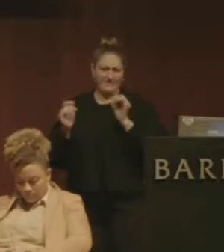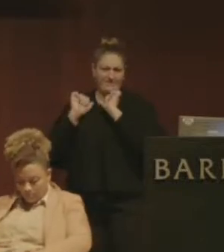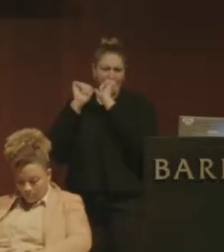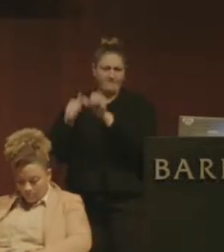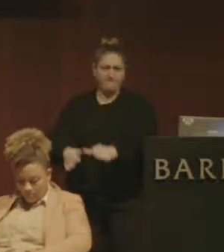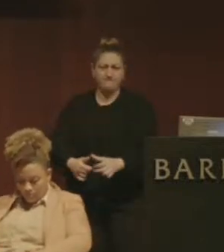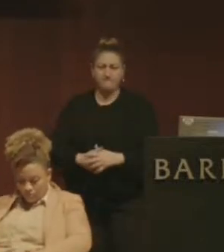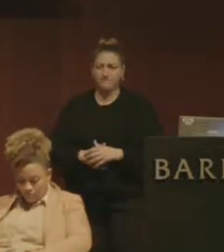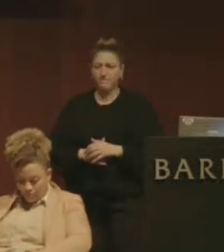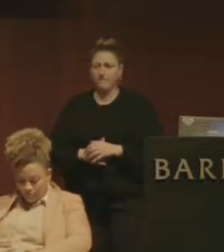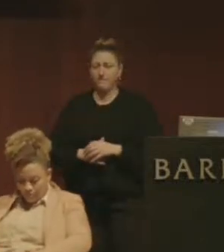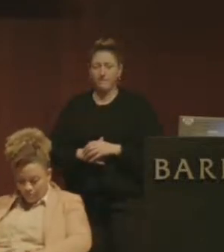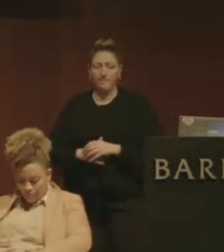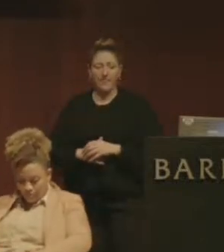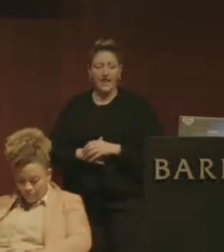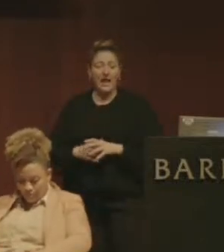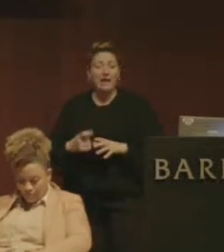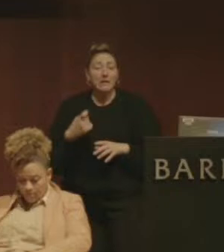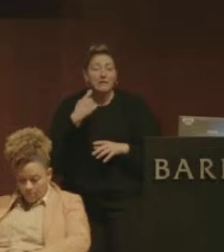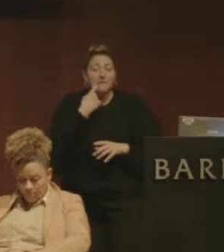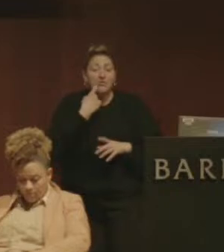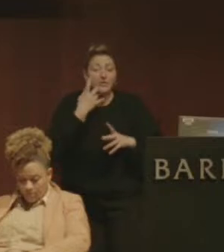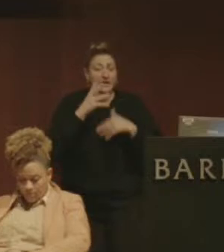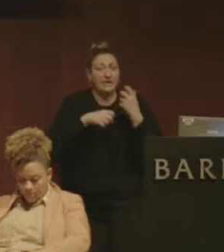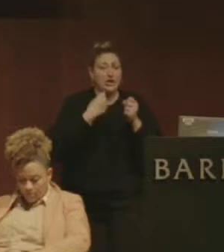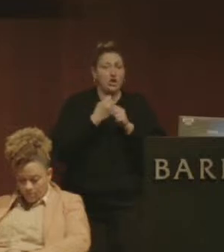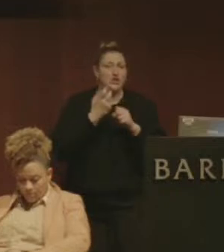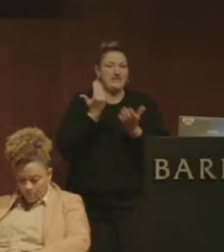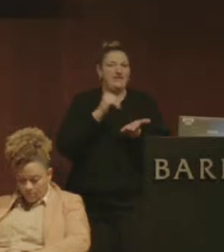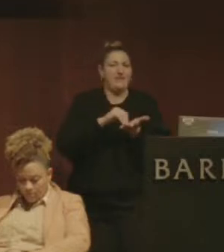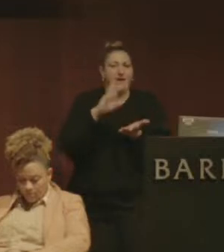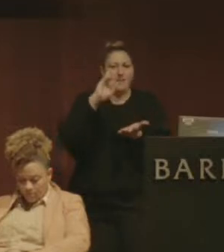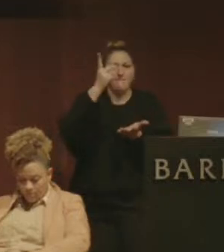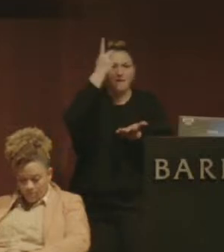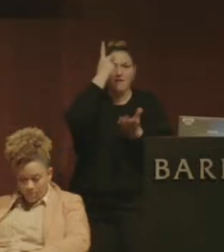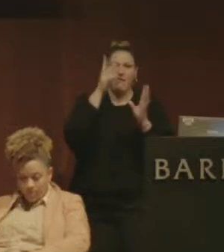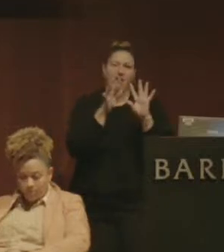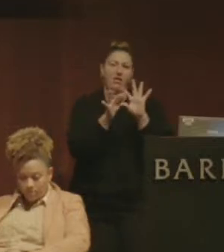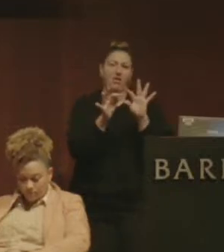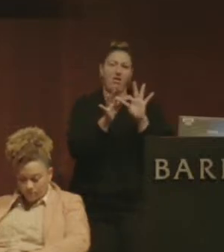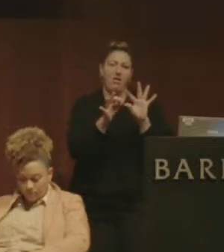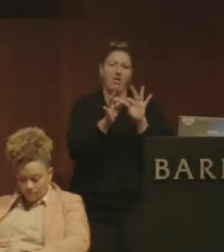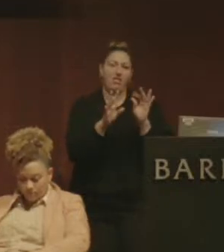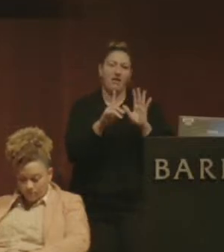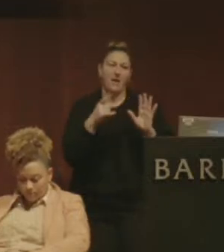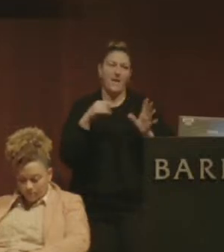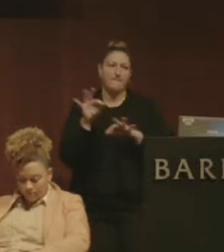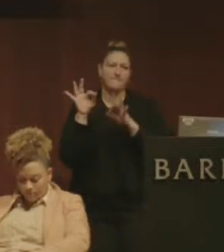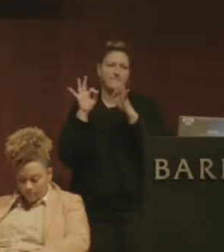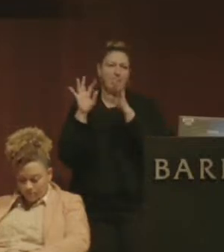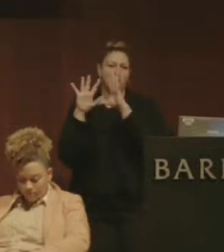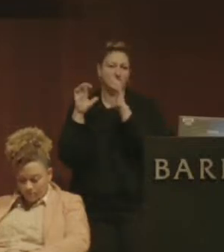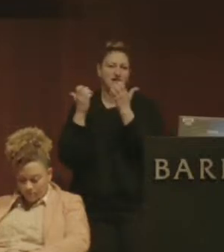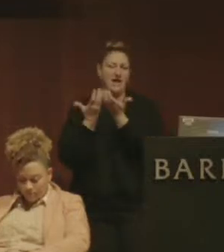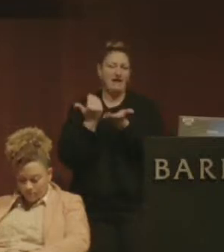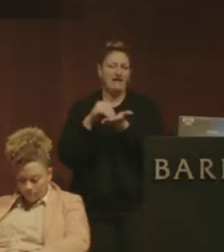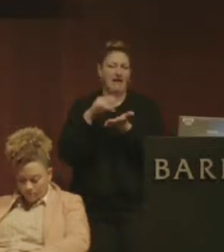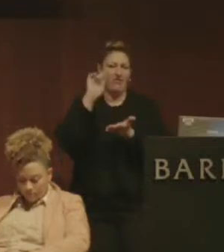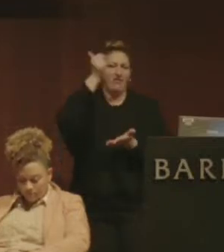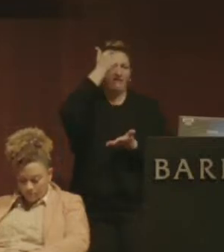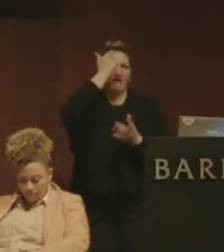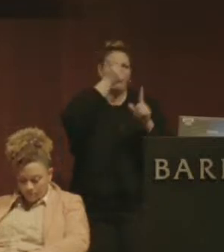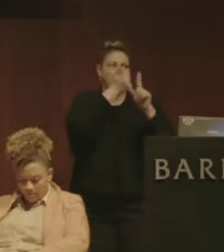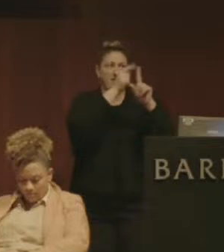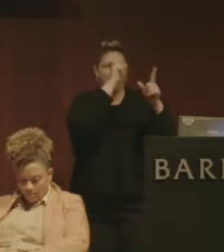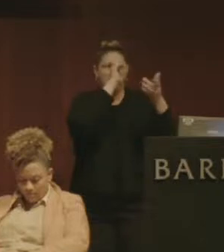In recent years, I've noted a more significant politicization of a language of paradise, turning the state's logic on its head.